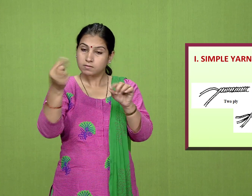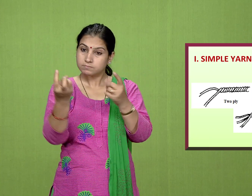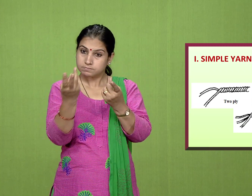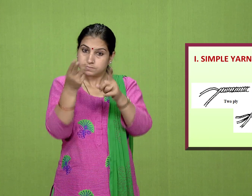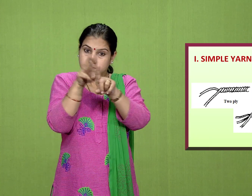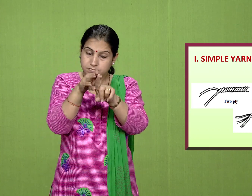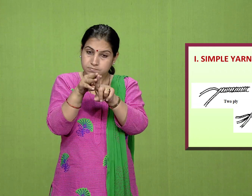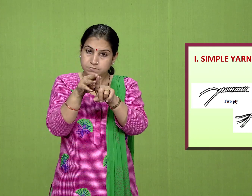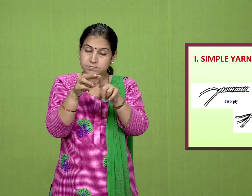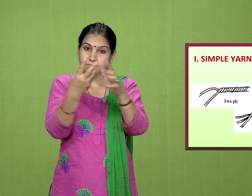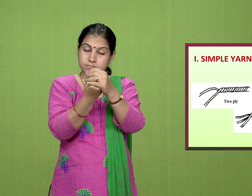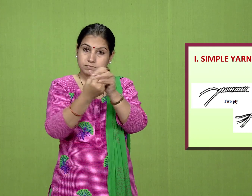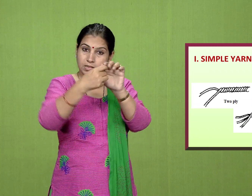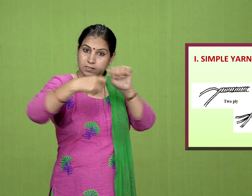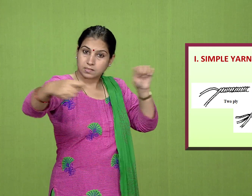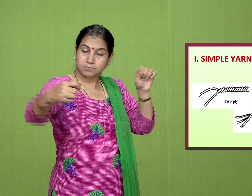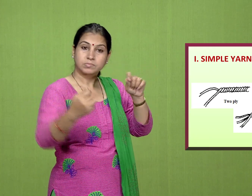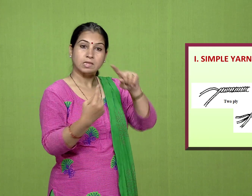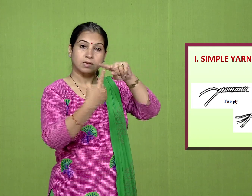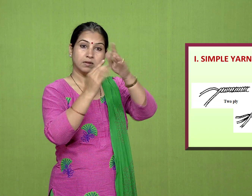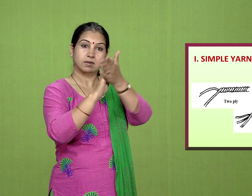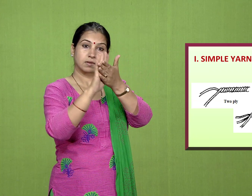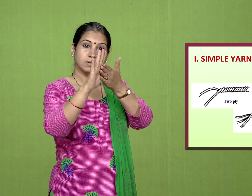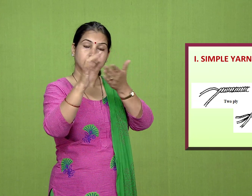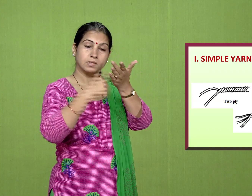which are twisted together to form a 3-ply yarn.